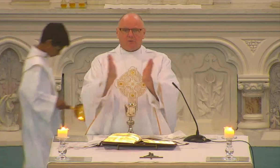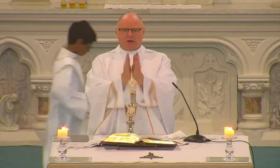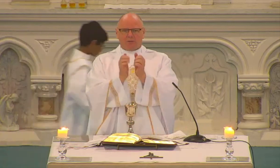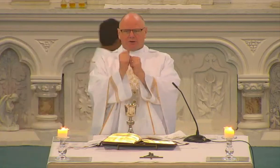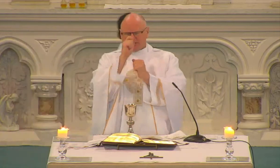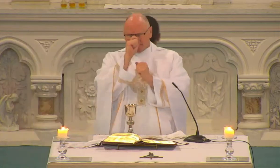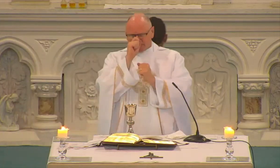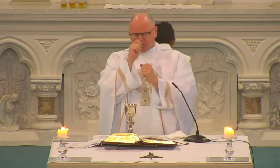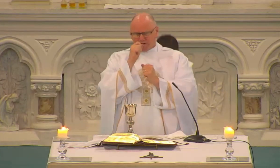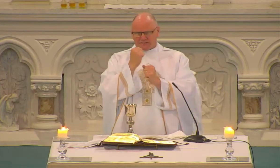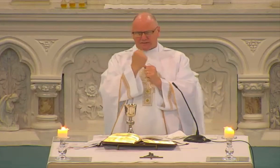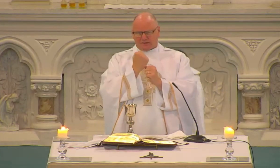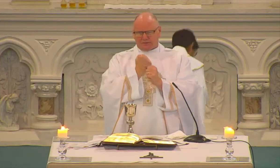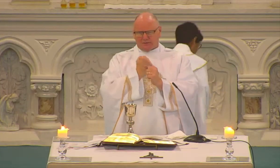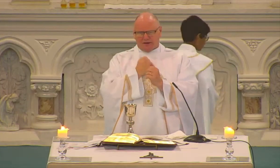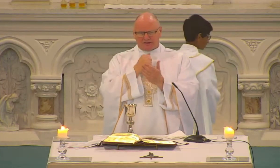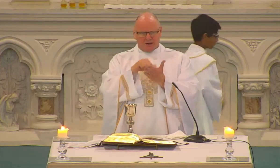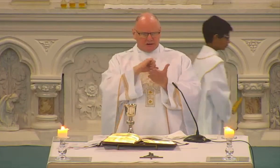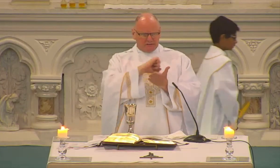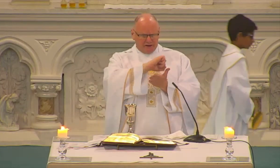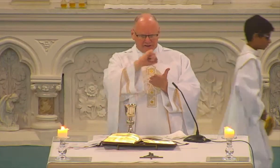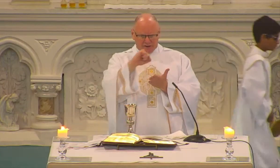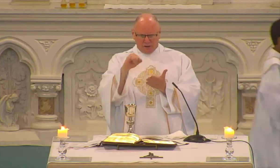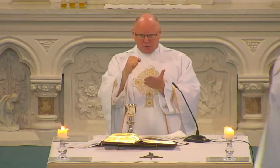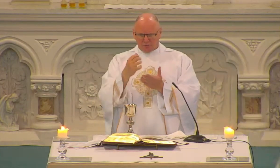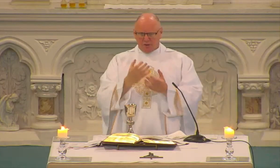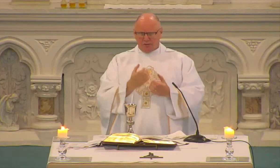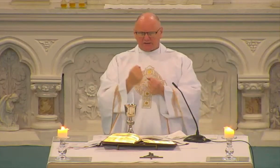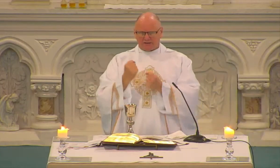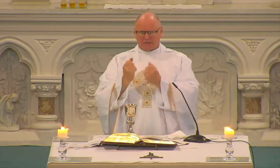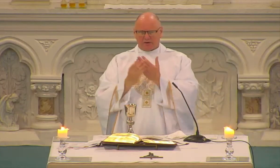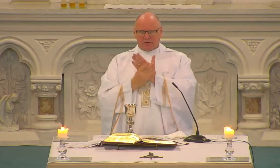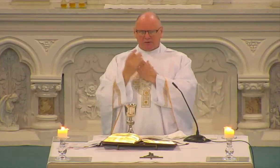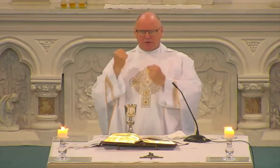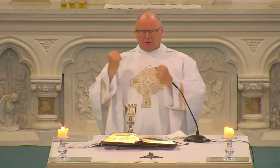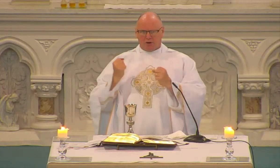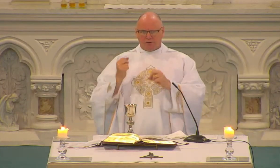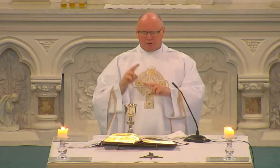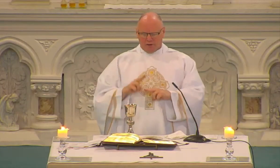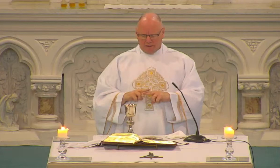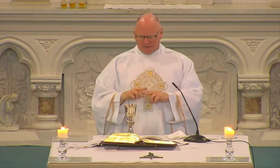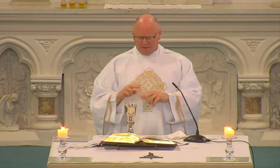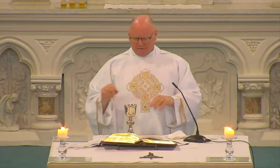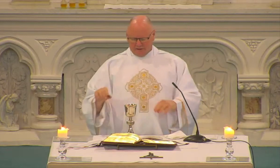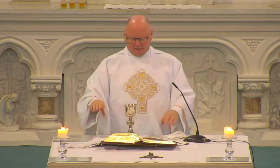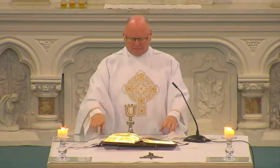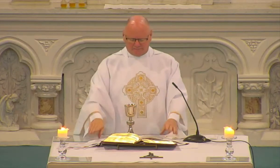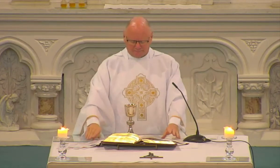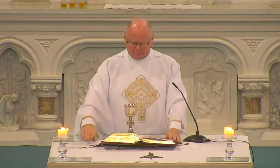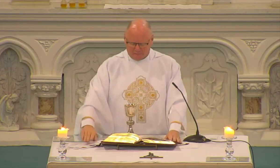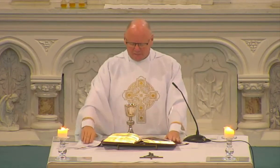Pray, brothers and sisters, that my sacrifice and yours may be acceptable to God, the Almighty Father.